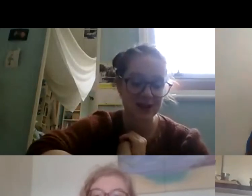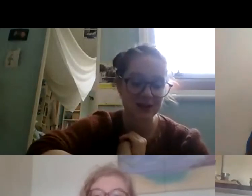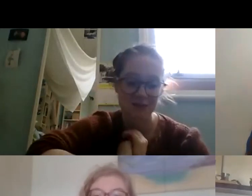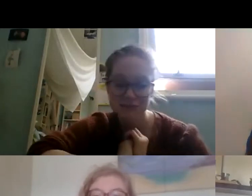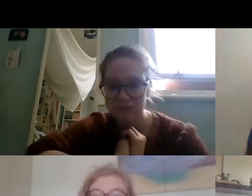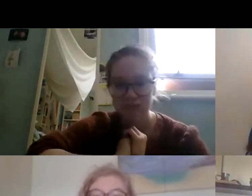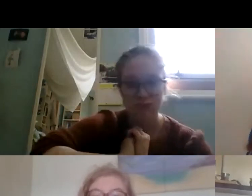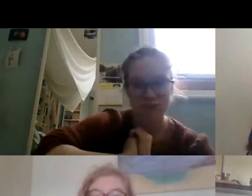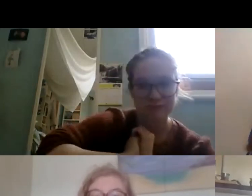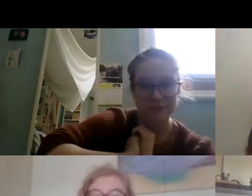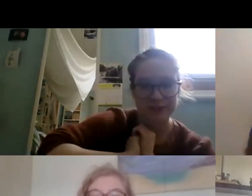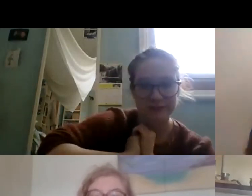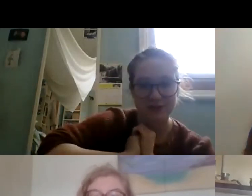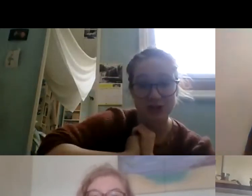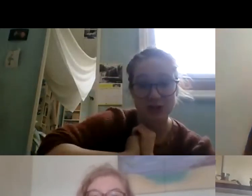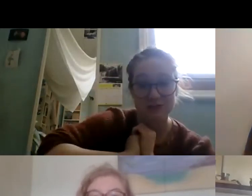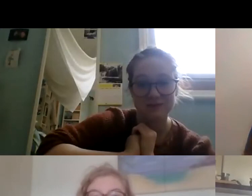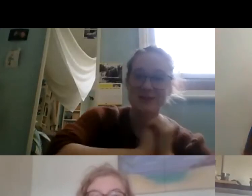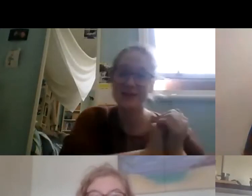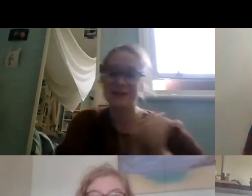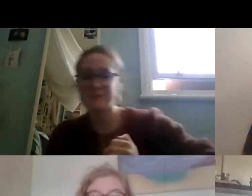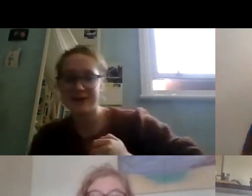relevant. I'm not sure.